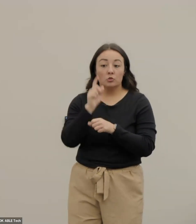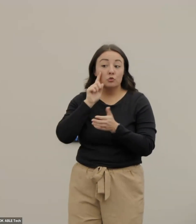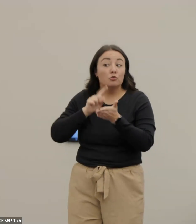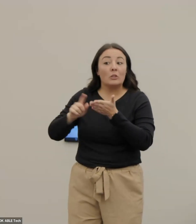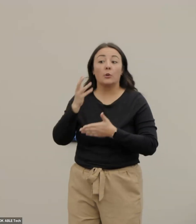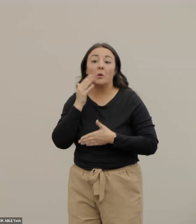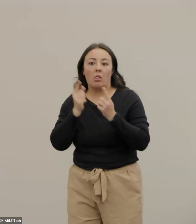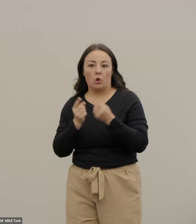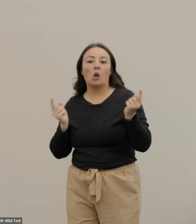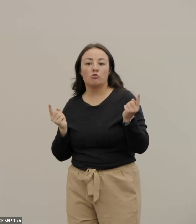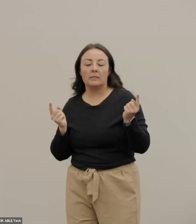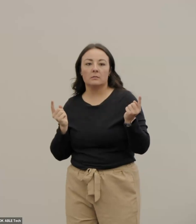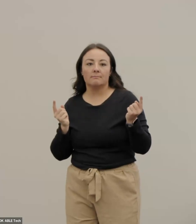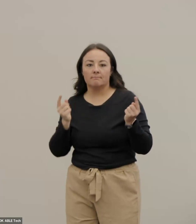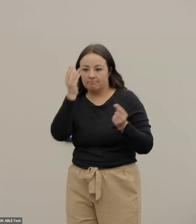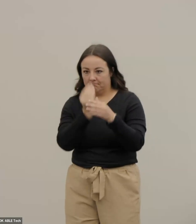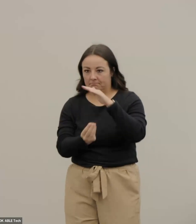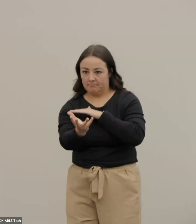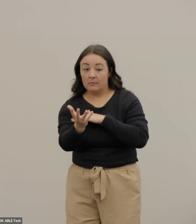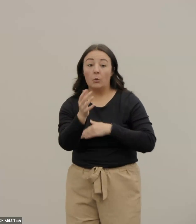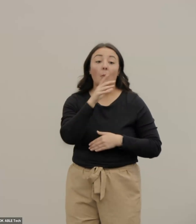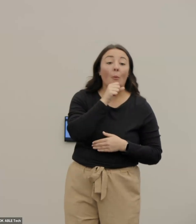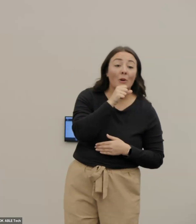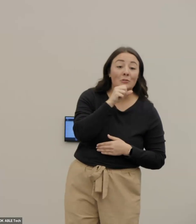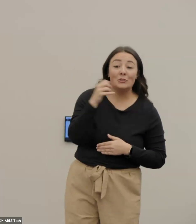tip, orange and yellow suck.